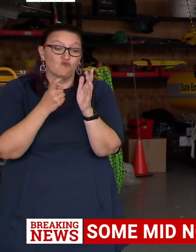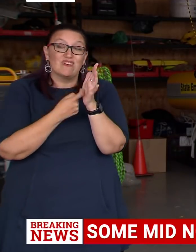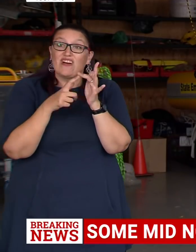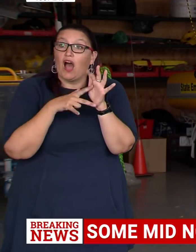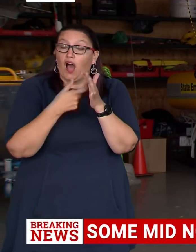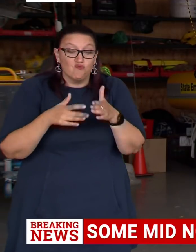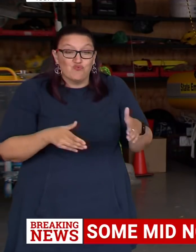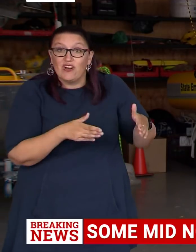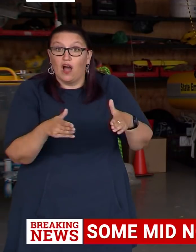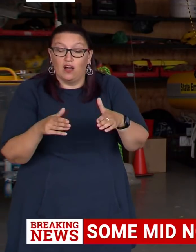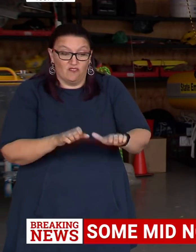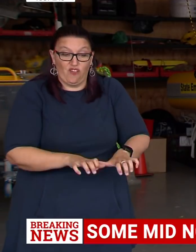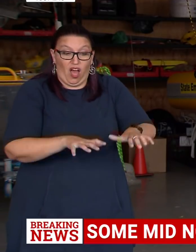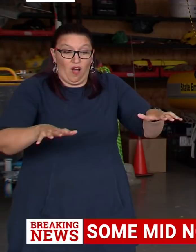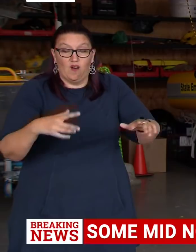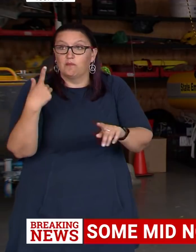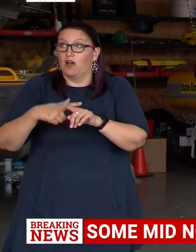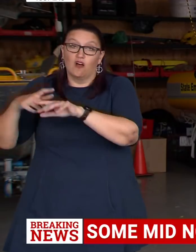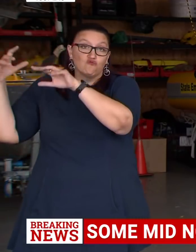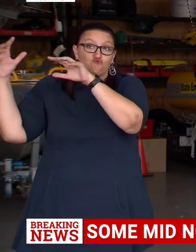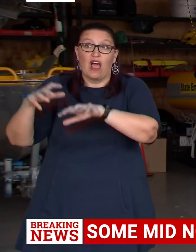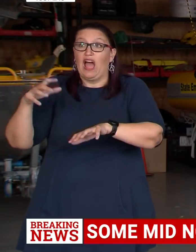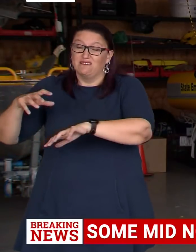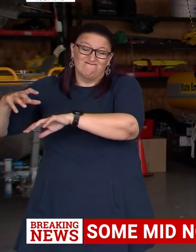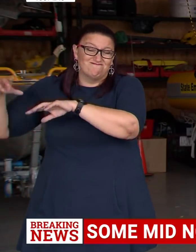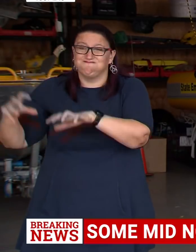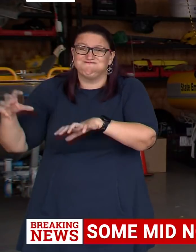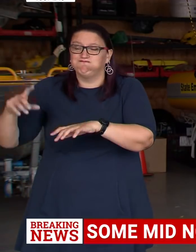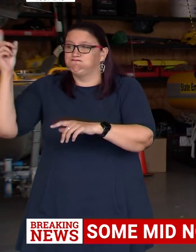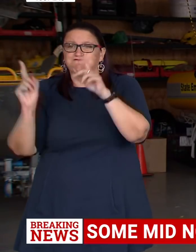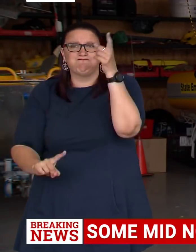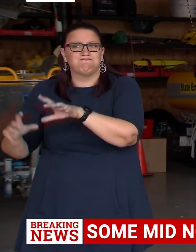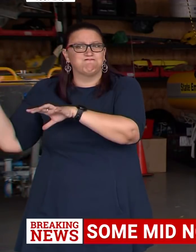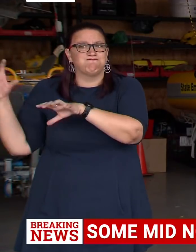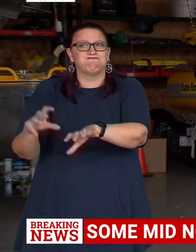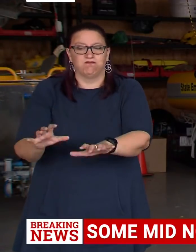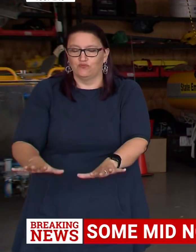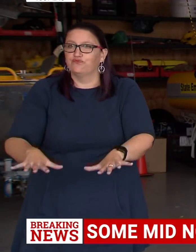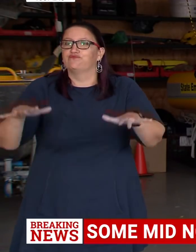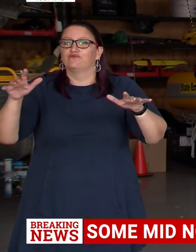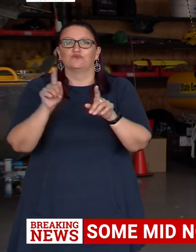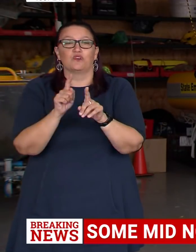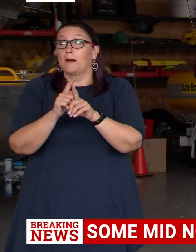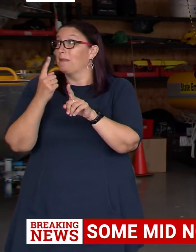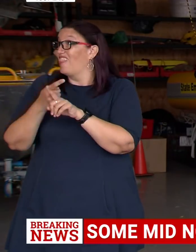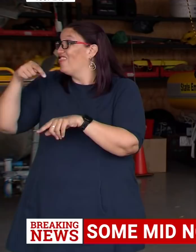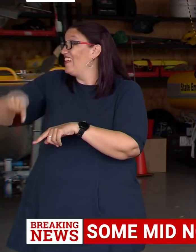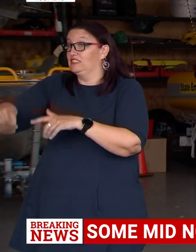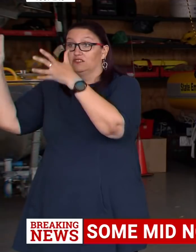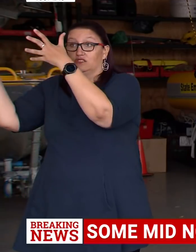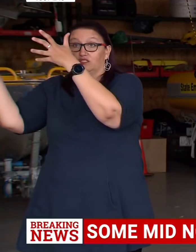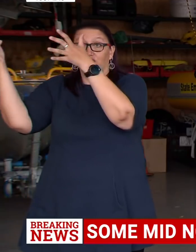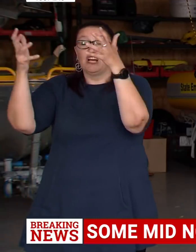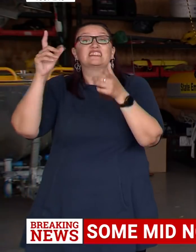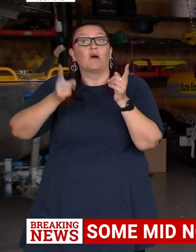sustained rainfall in very short periods of time that's been bucketing down. And again, the fact that it's a front that's not moving, it's kind of locked